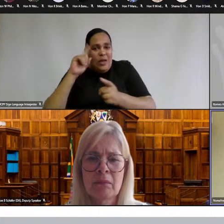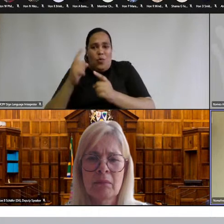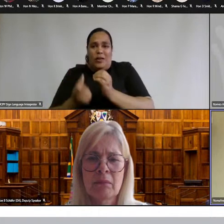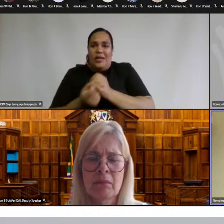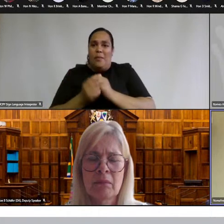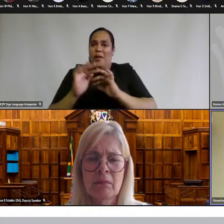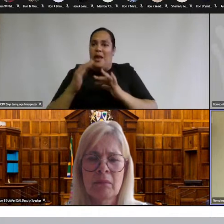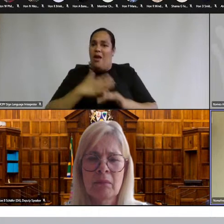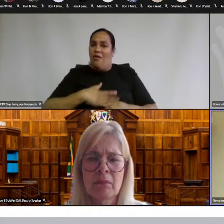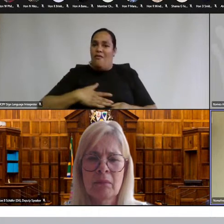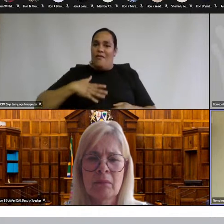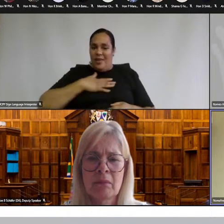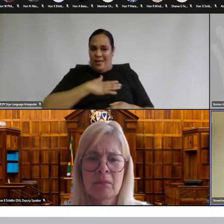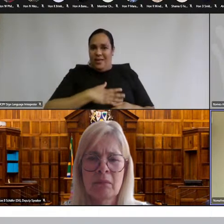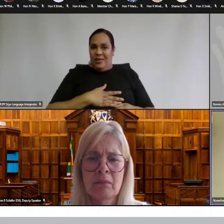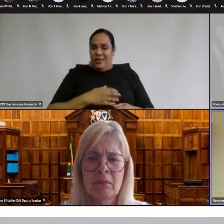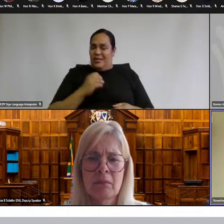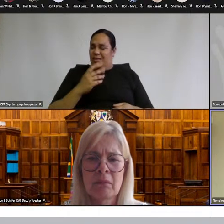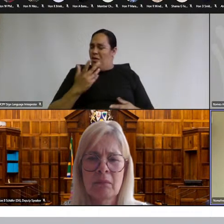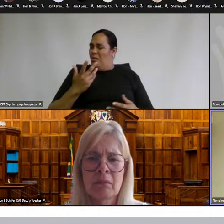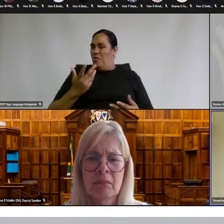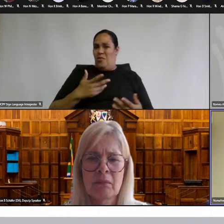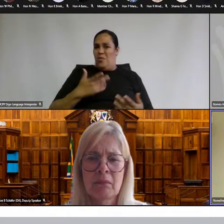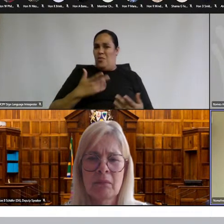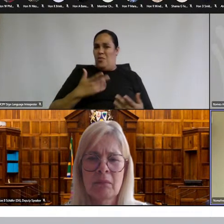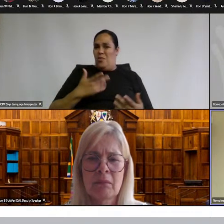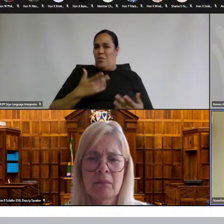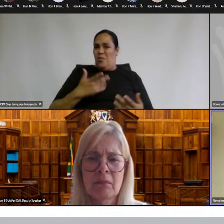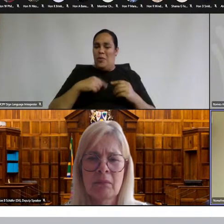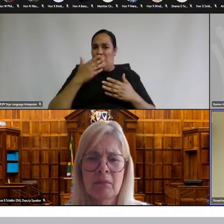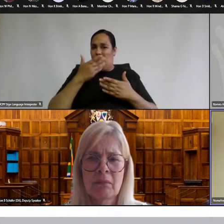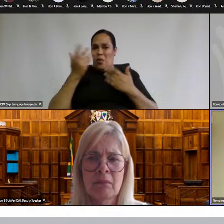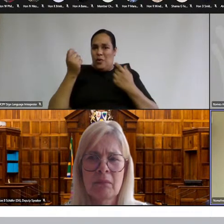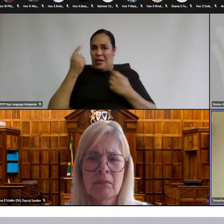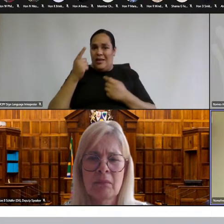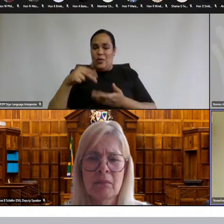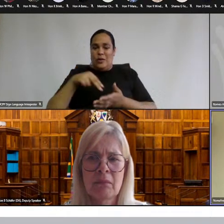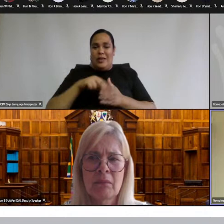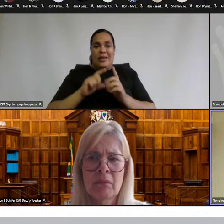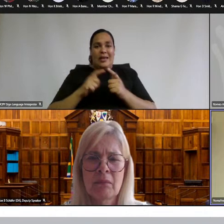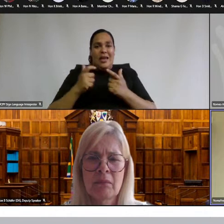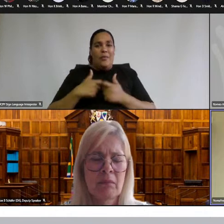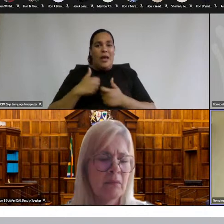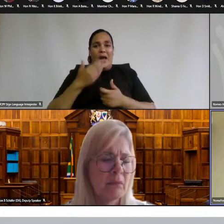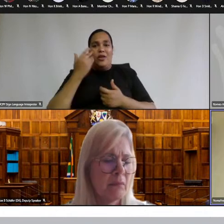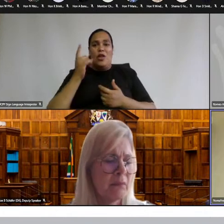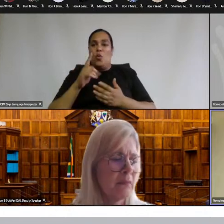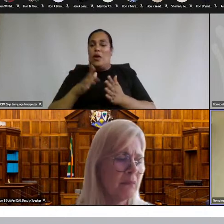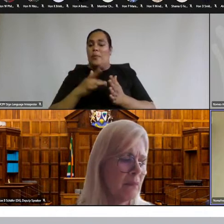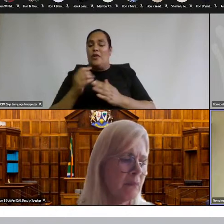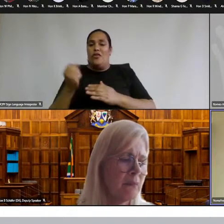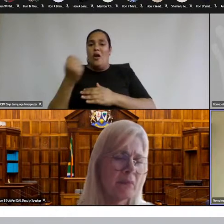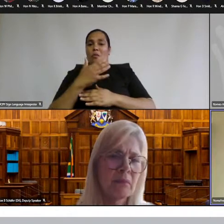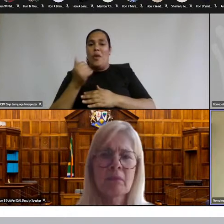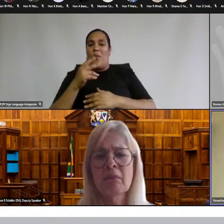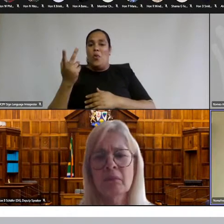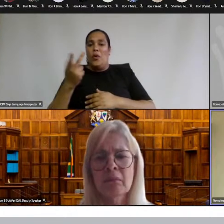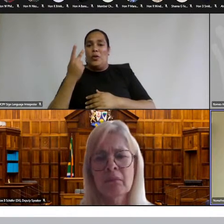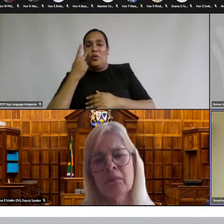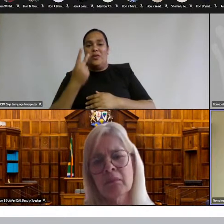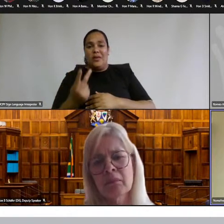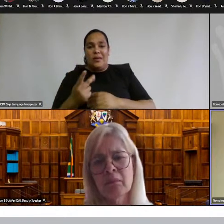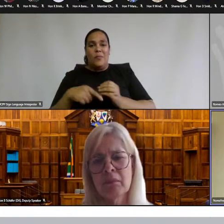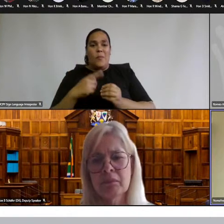it feels. So when we presented it even to the standing committee, I'm not sure what page of the PowerPoint where we saw in terms